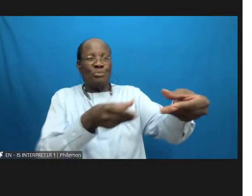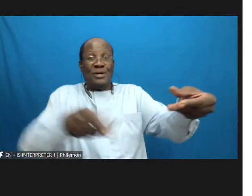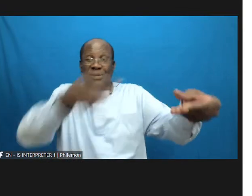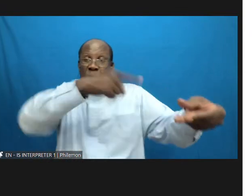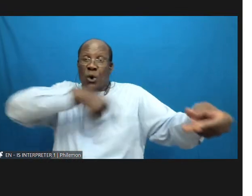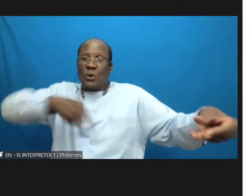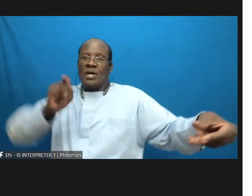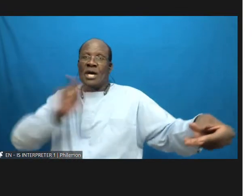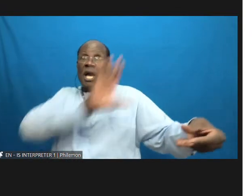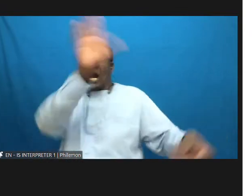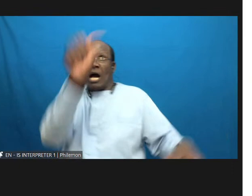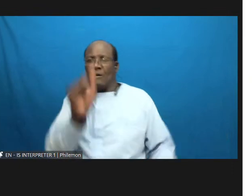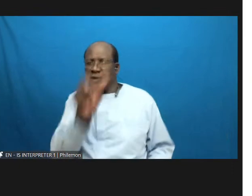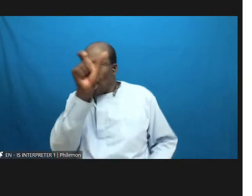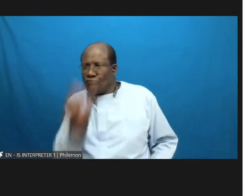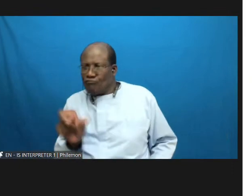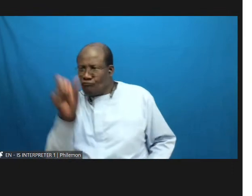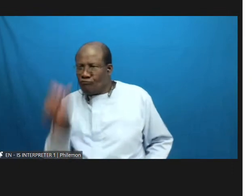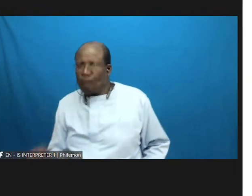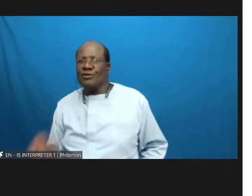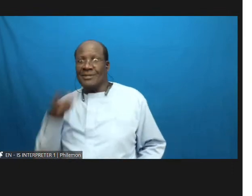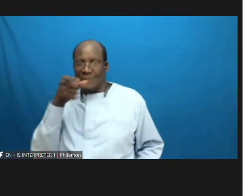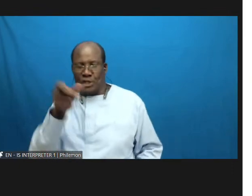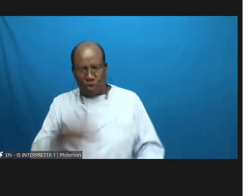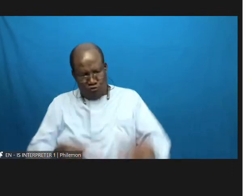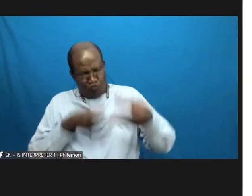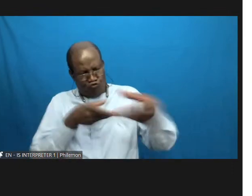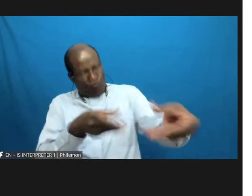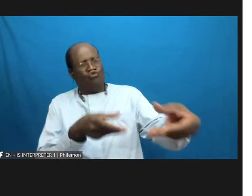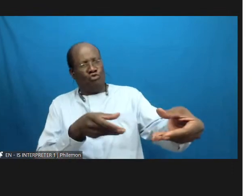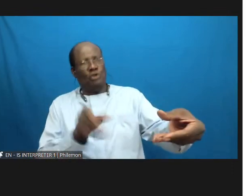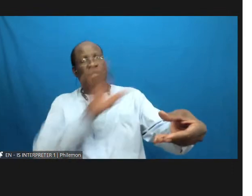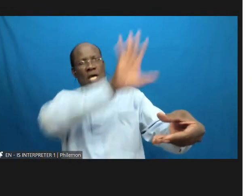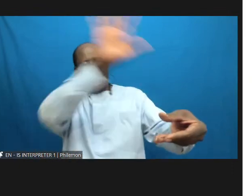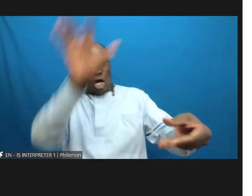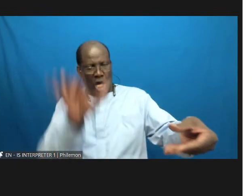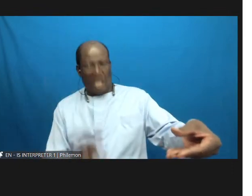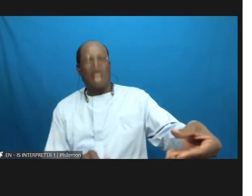say, this is the African story. Thank you very much.